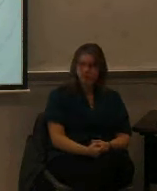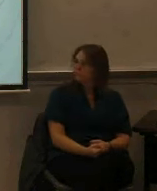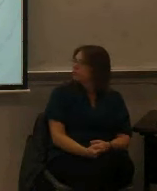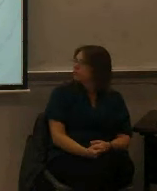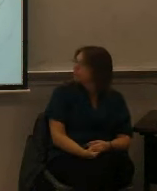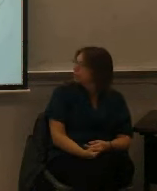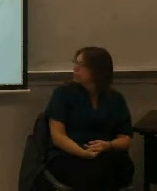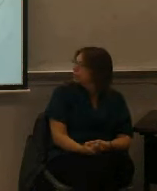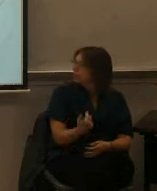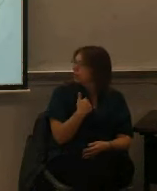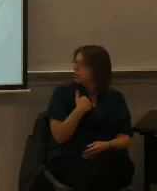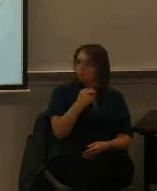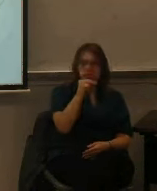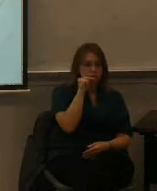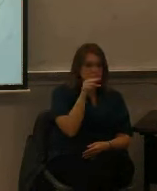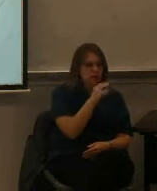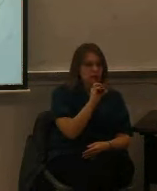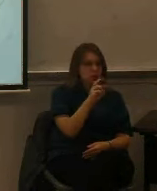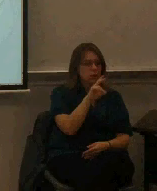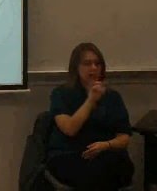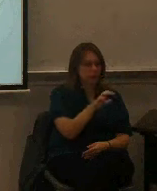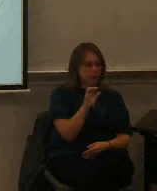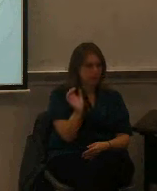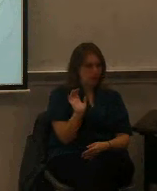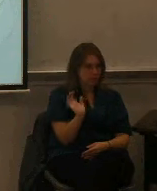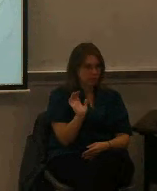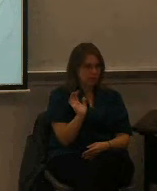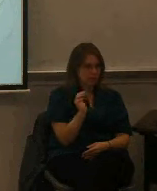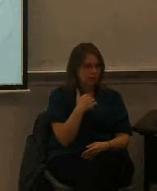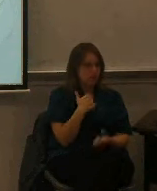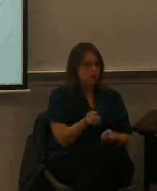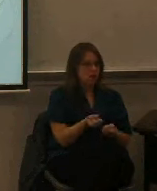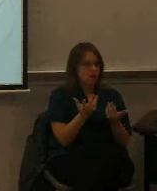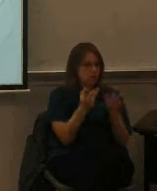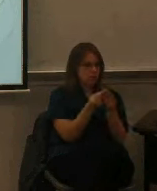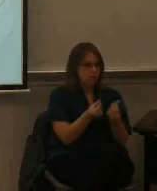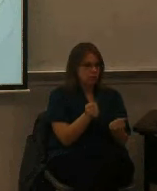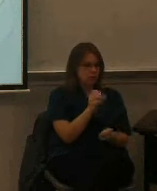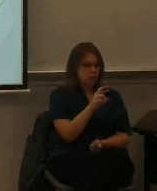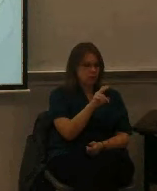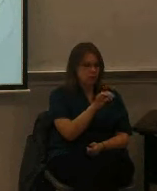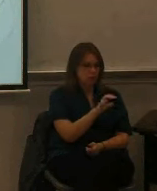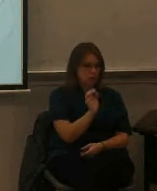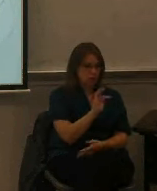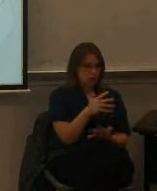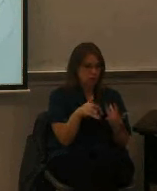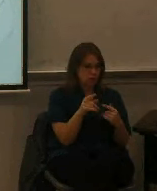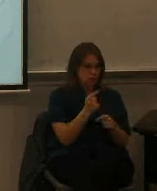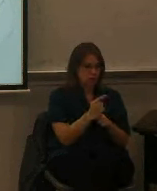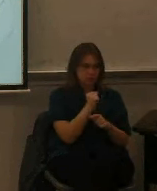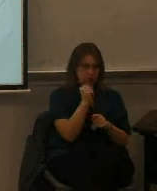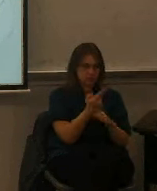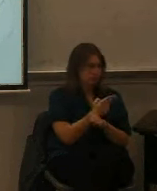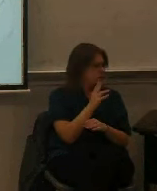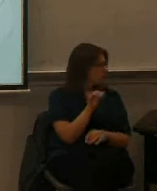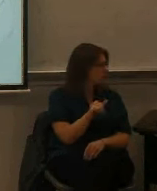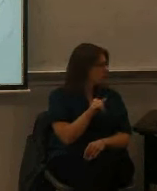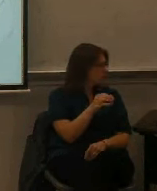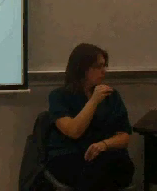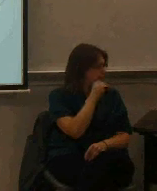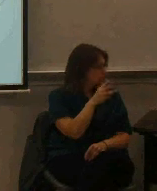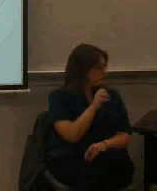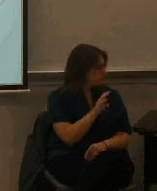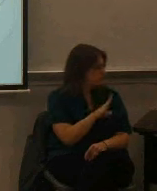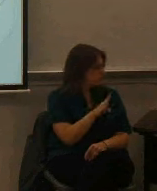things. And so we have nutrients and organic carbon. And there's a lot of dissolved organic carbon around, right? And if that isn't used by the food